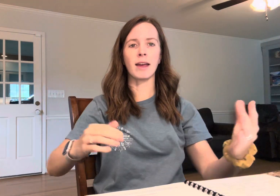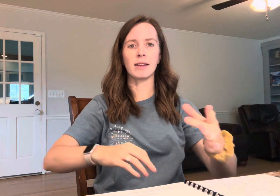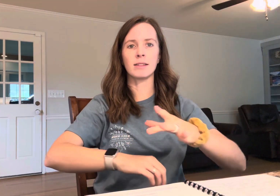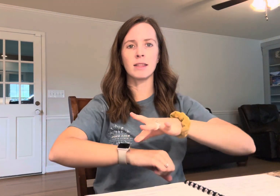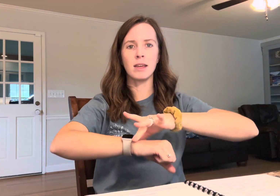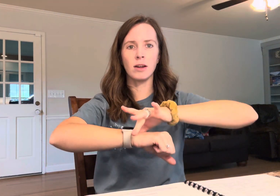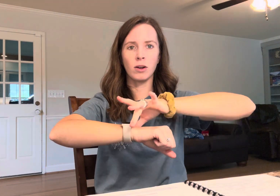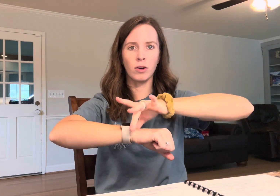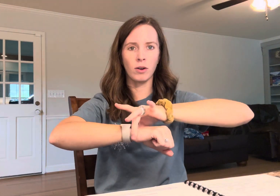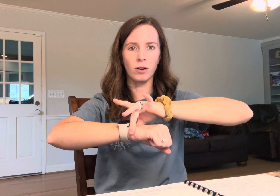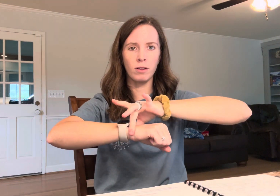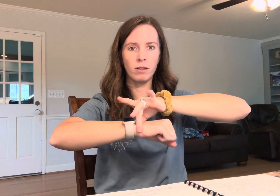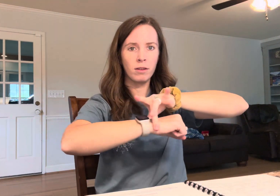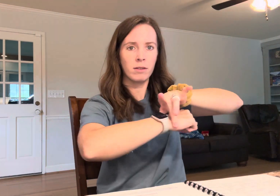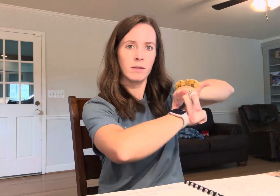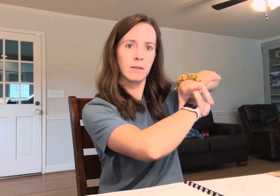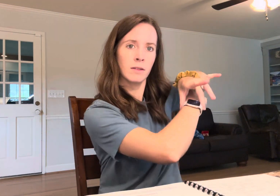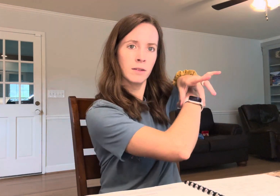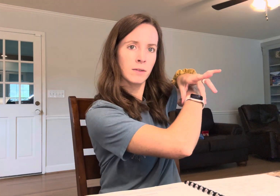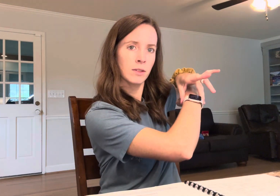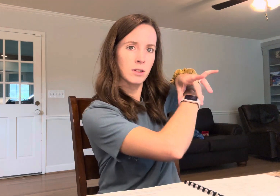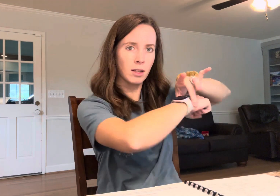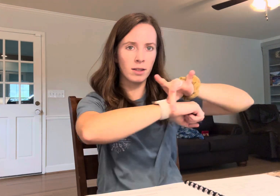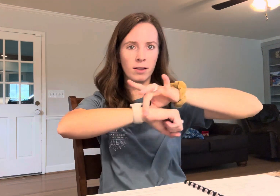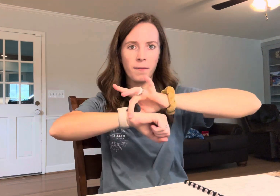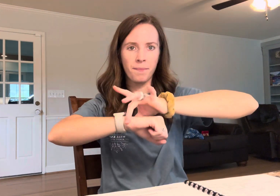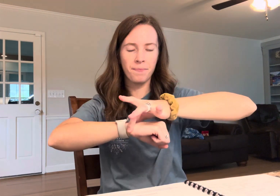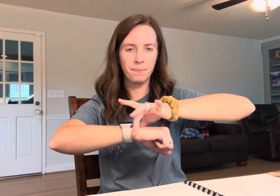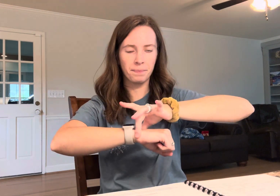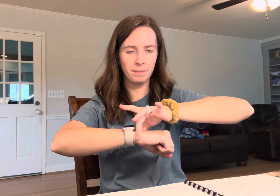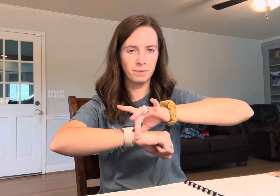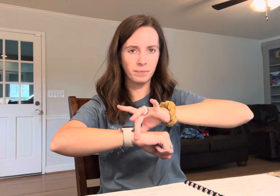and the earth, just like this.